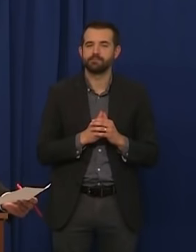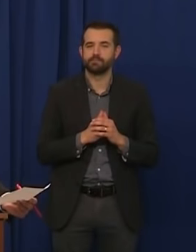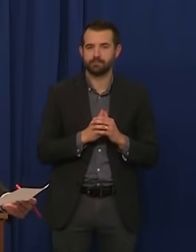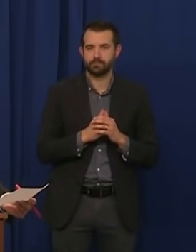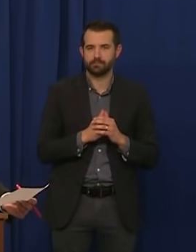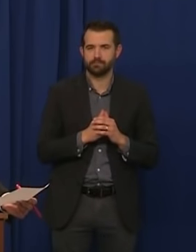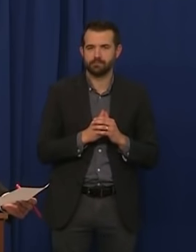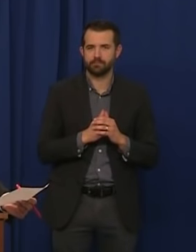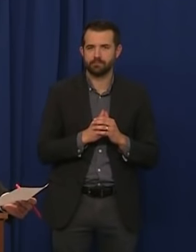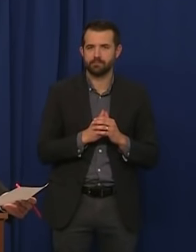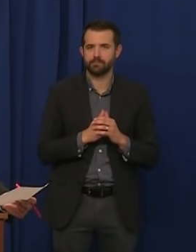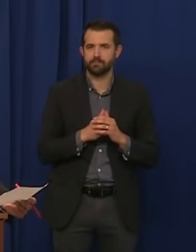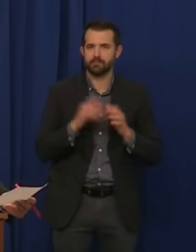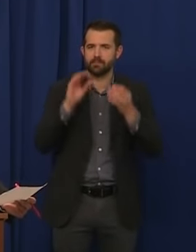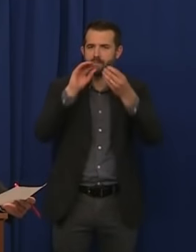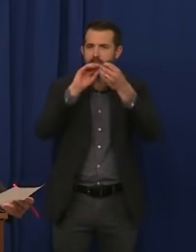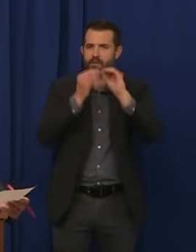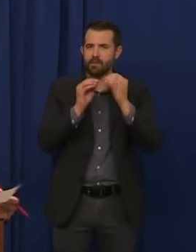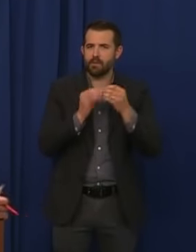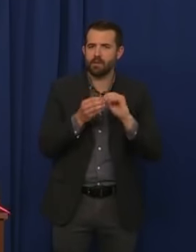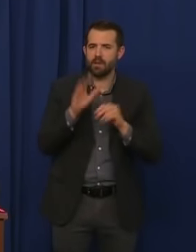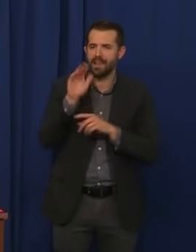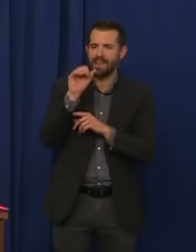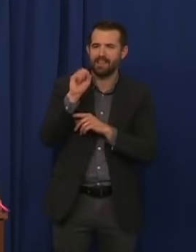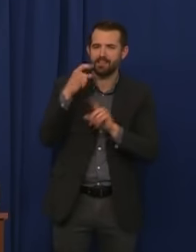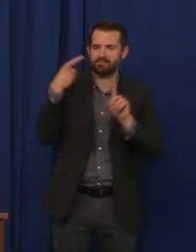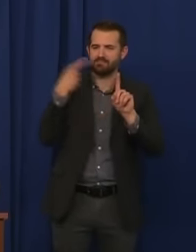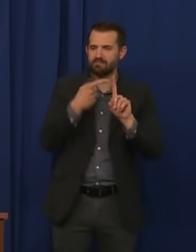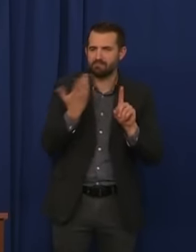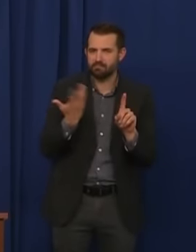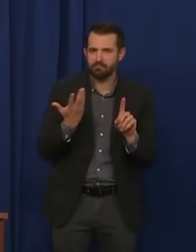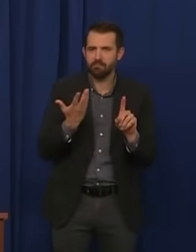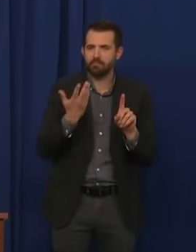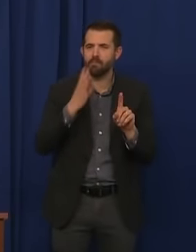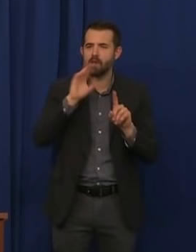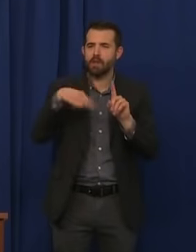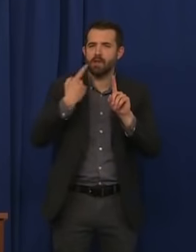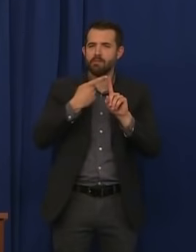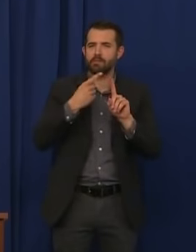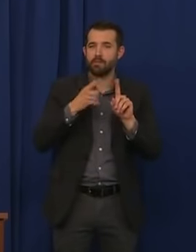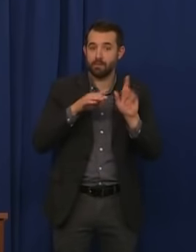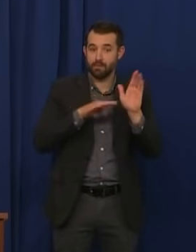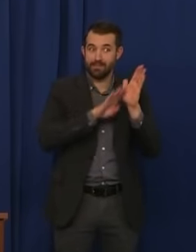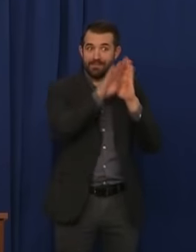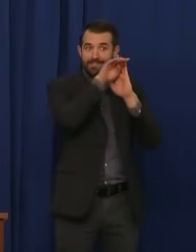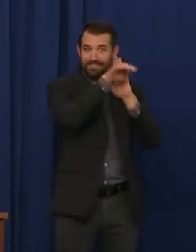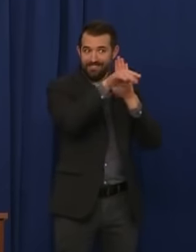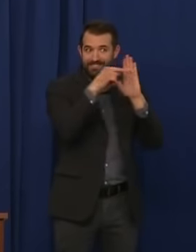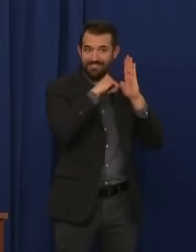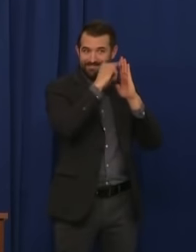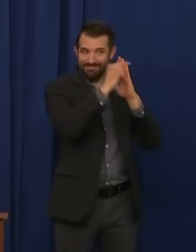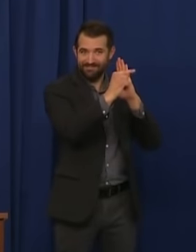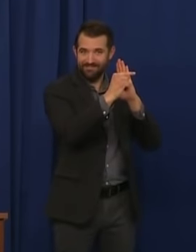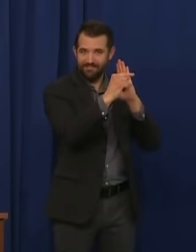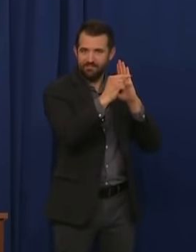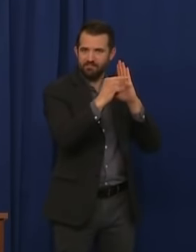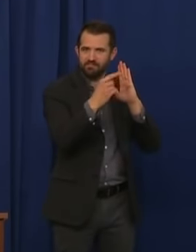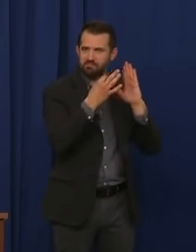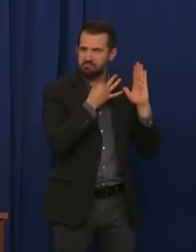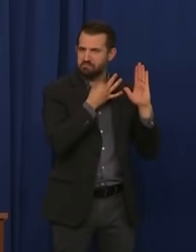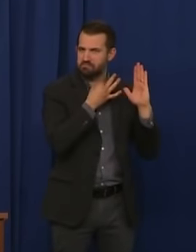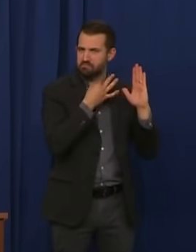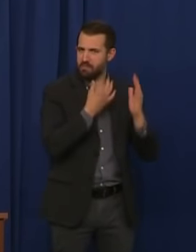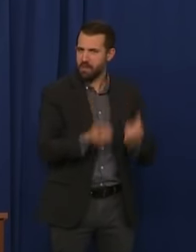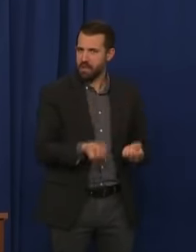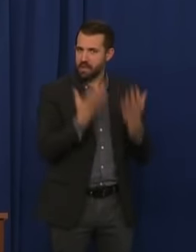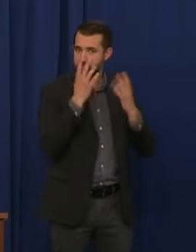of cases, and you're looking around the area, and we talk about the phrase flattening the curve, looking at the numbers of recovery cases